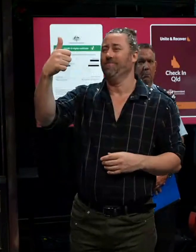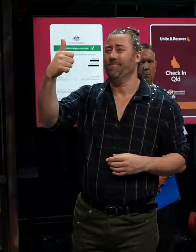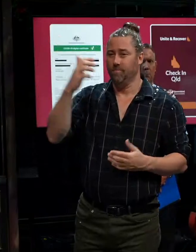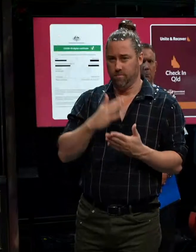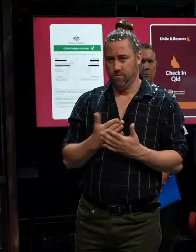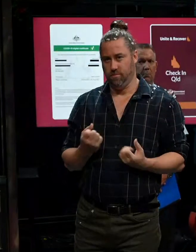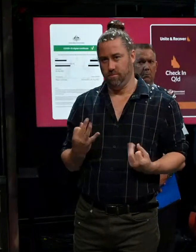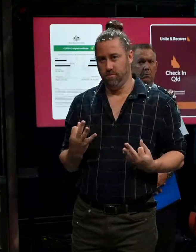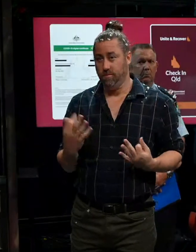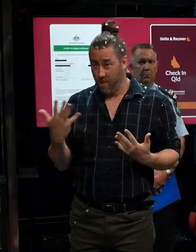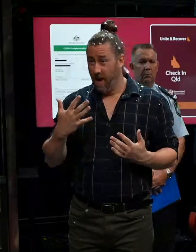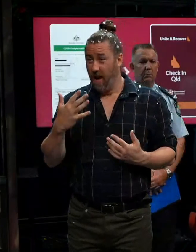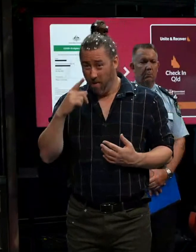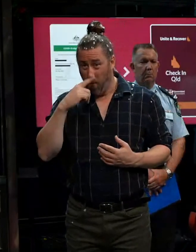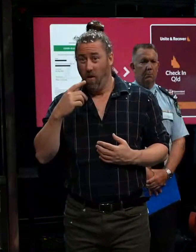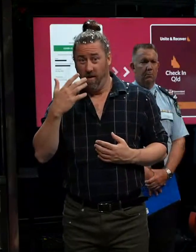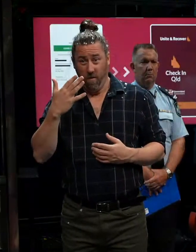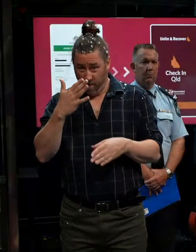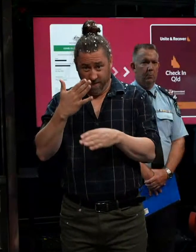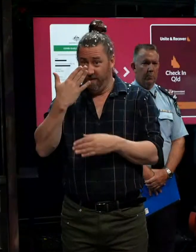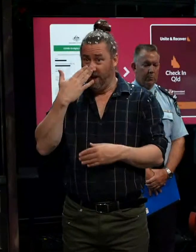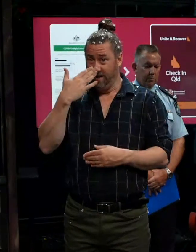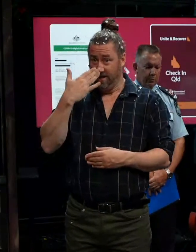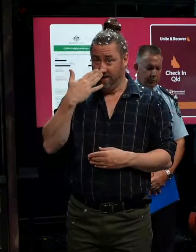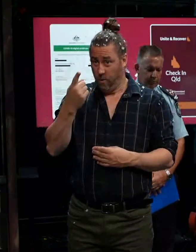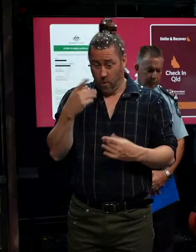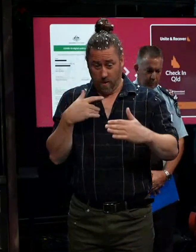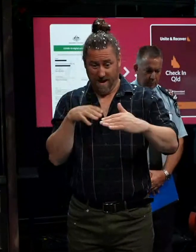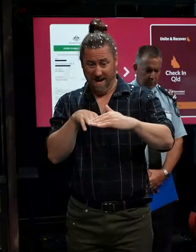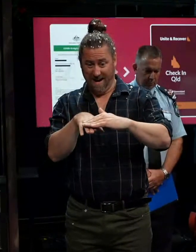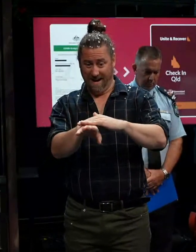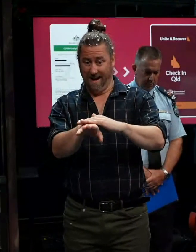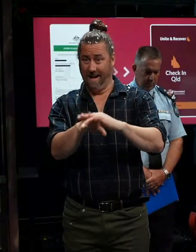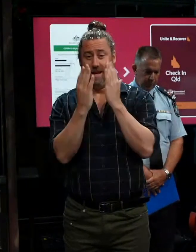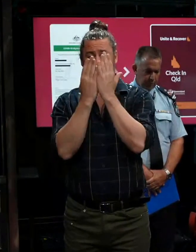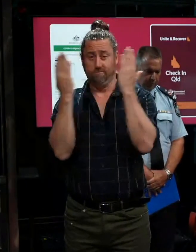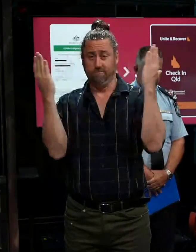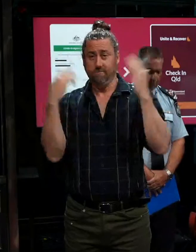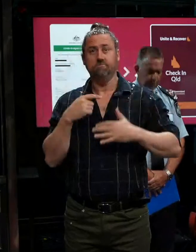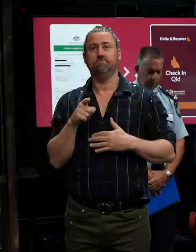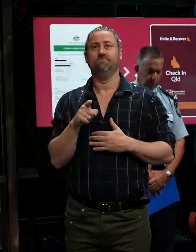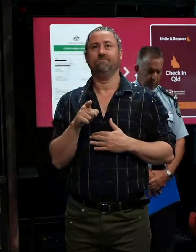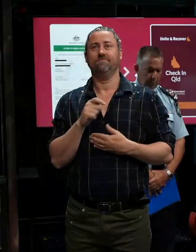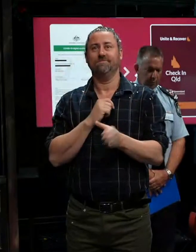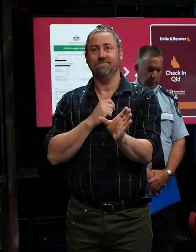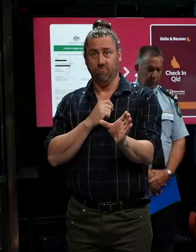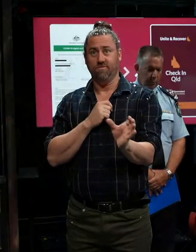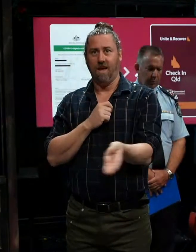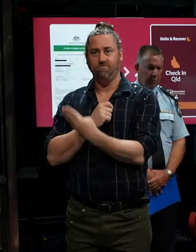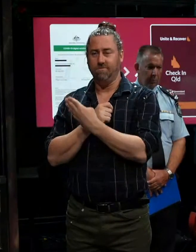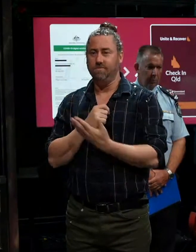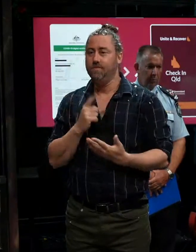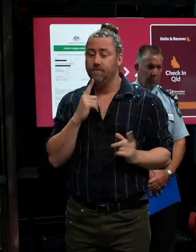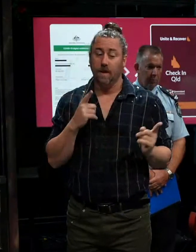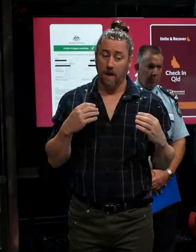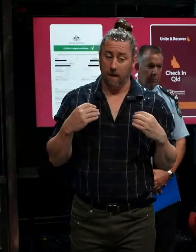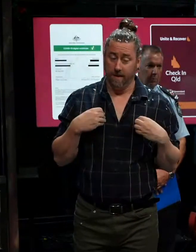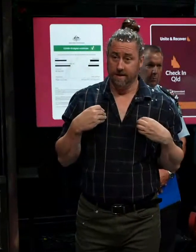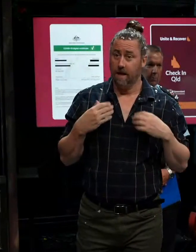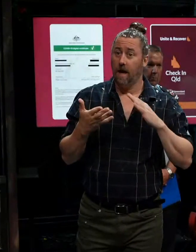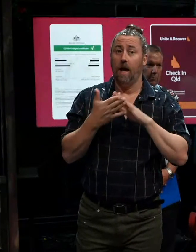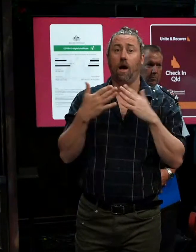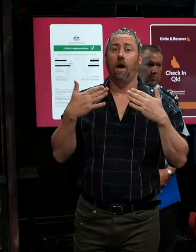people stationed at the front of any facility that you go into that will want to see that. so businesses are required under the